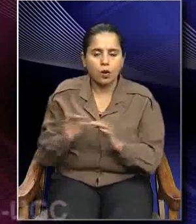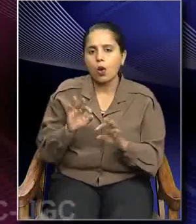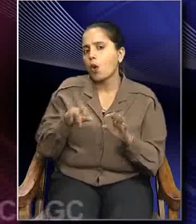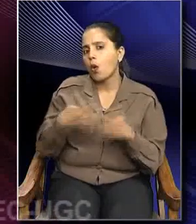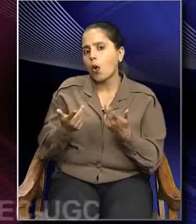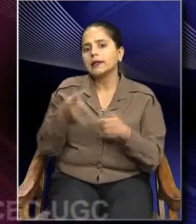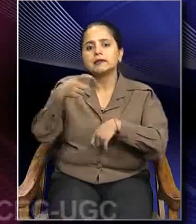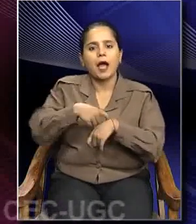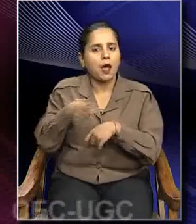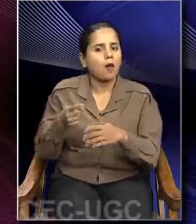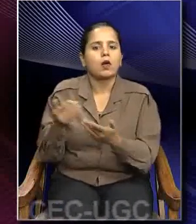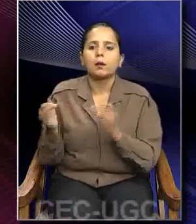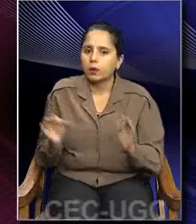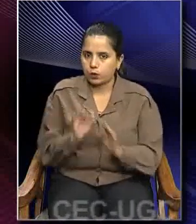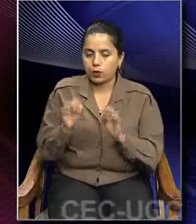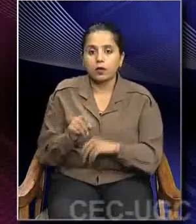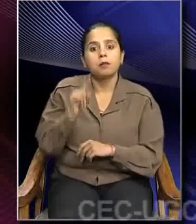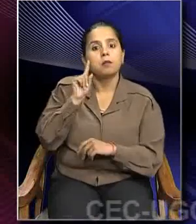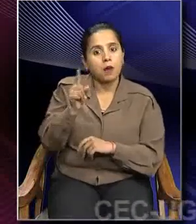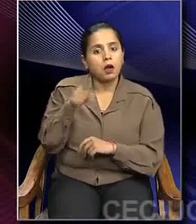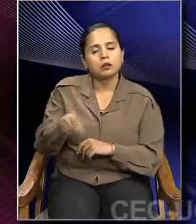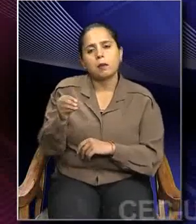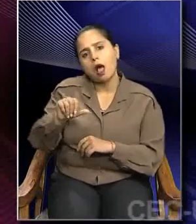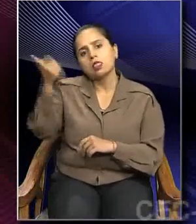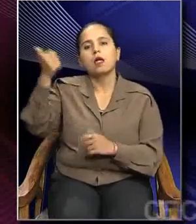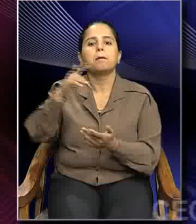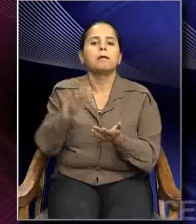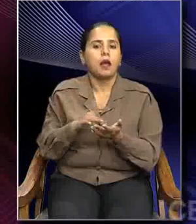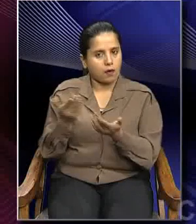particular time, but it exists somewhere else.